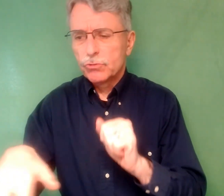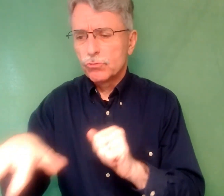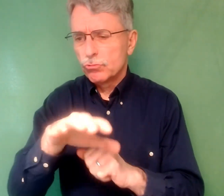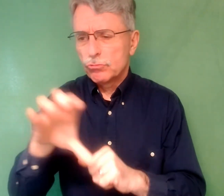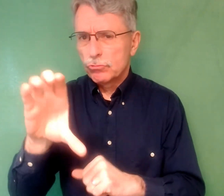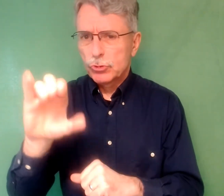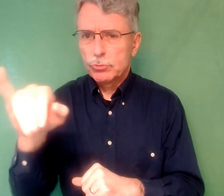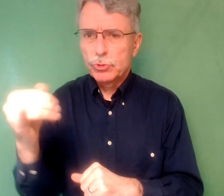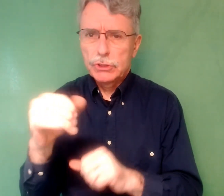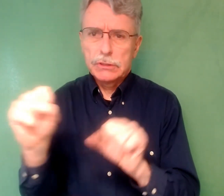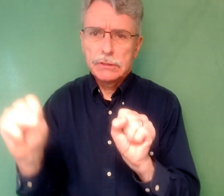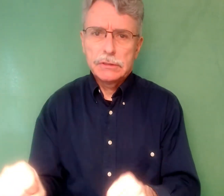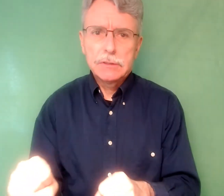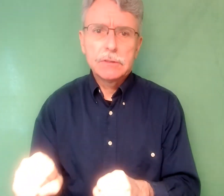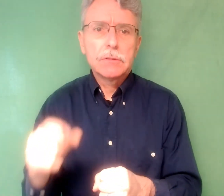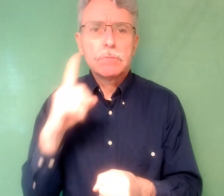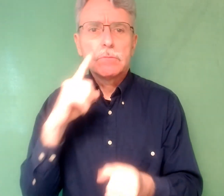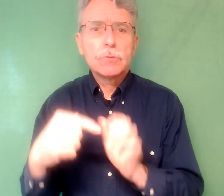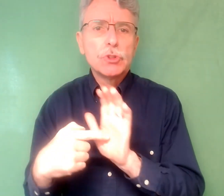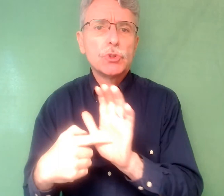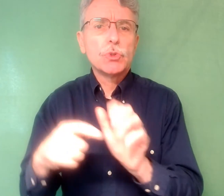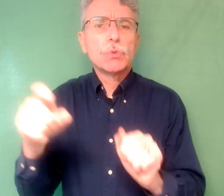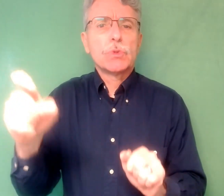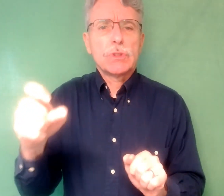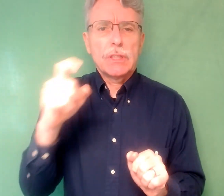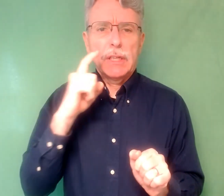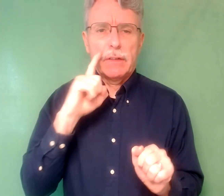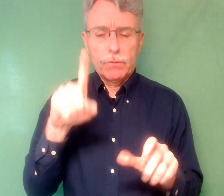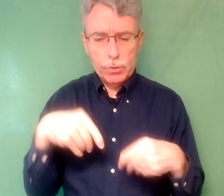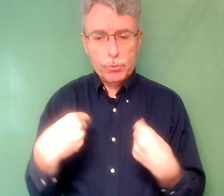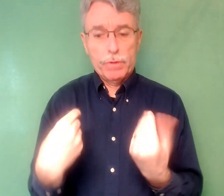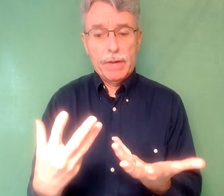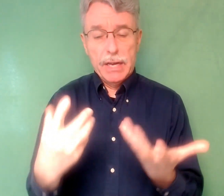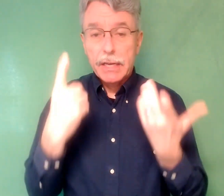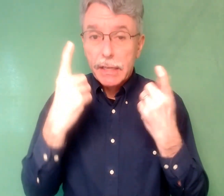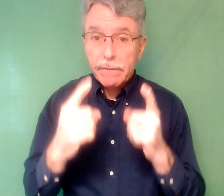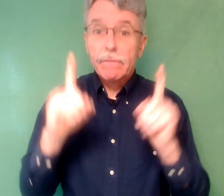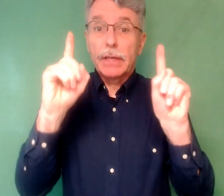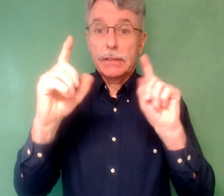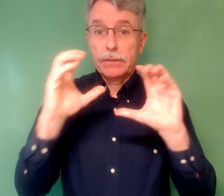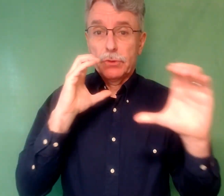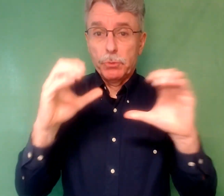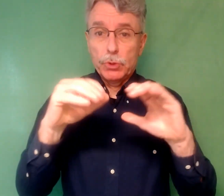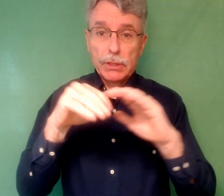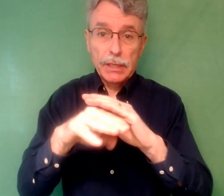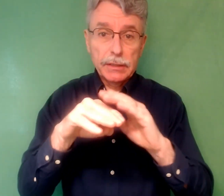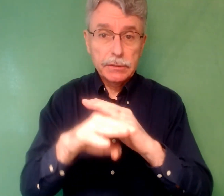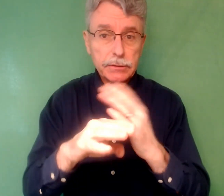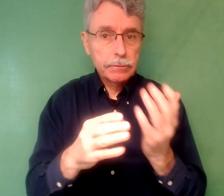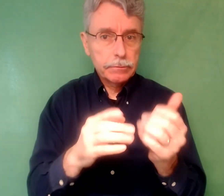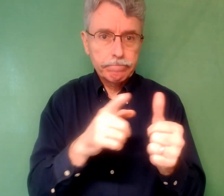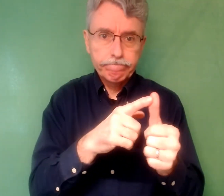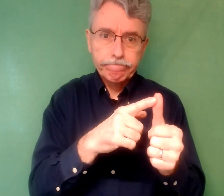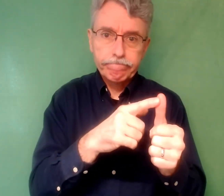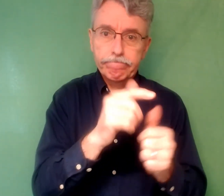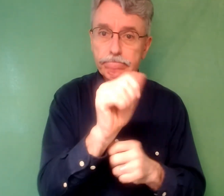prison programming, such as religious services, educational classes, substance abuse treatment, and 12-step